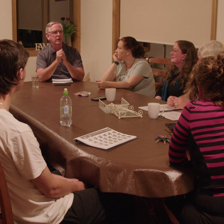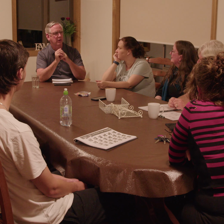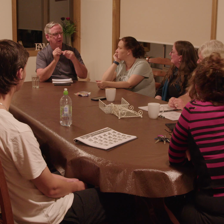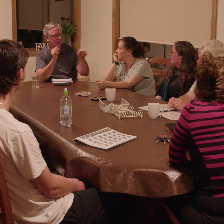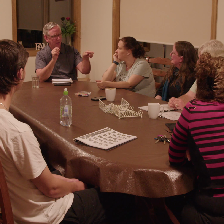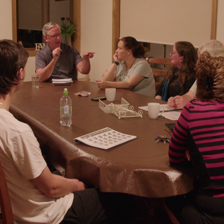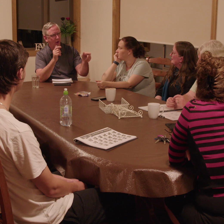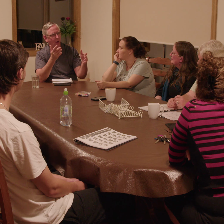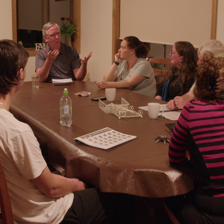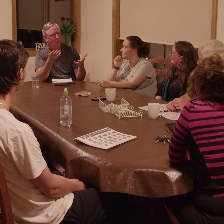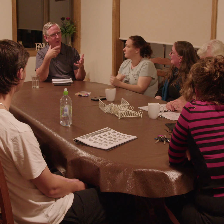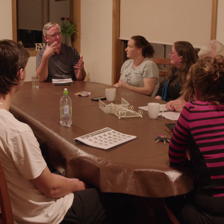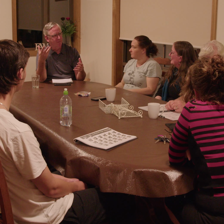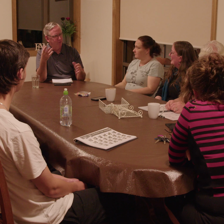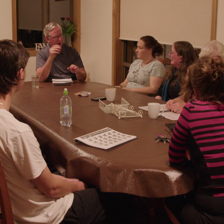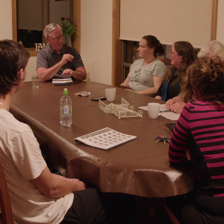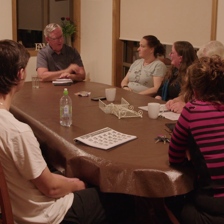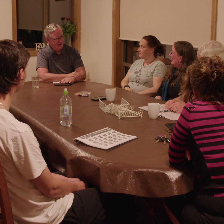Does that help?